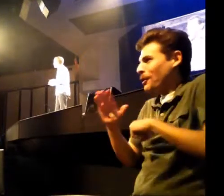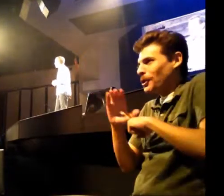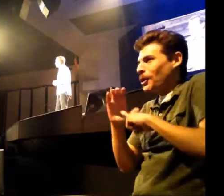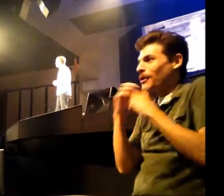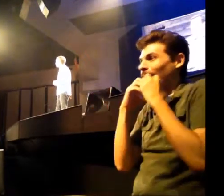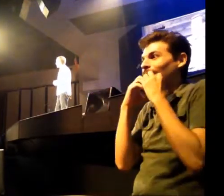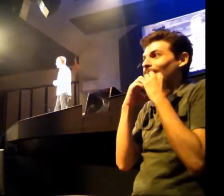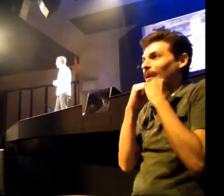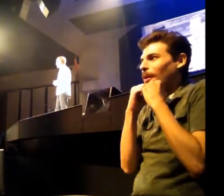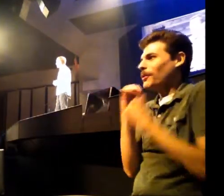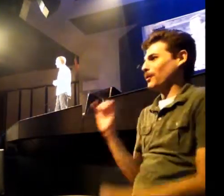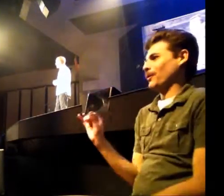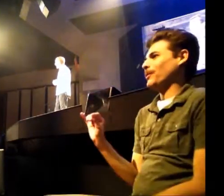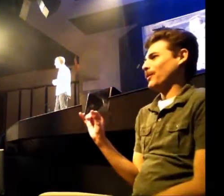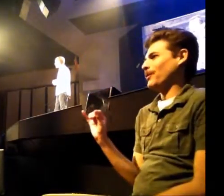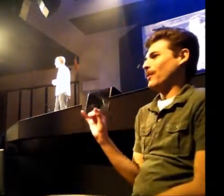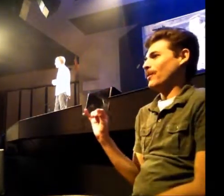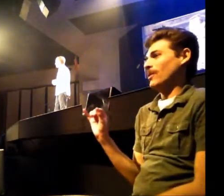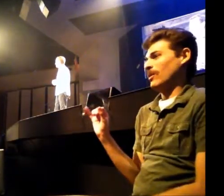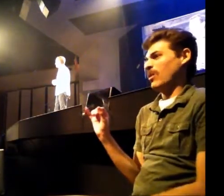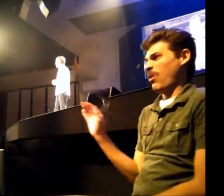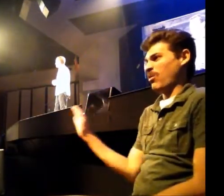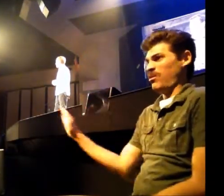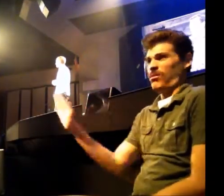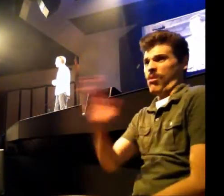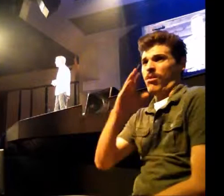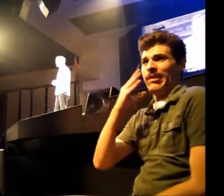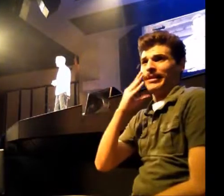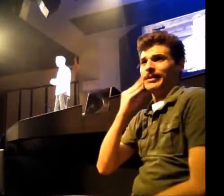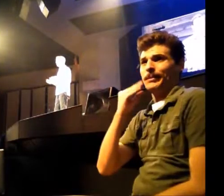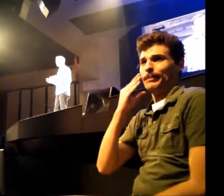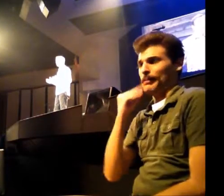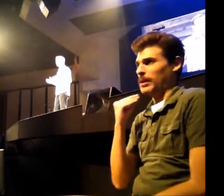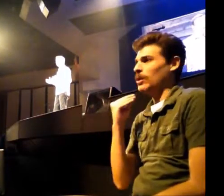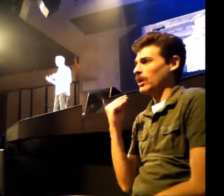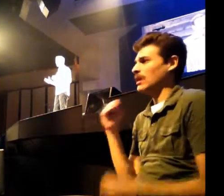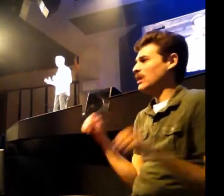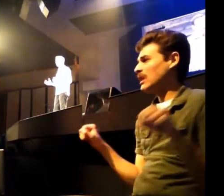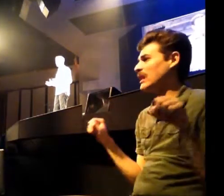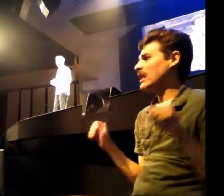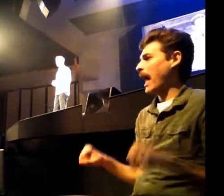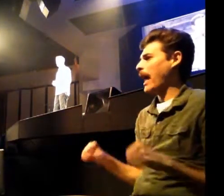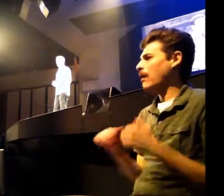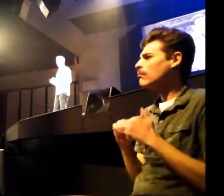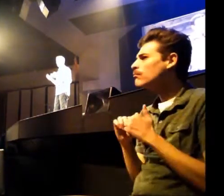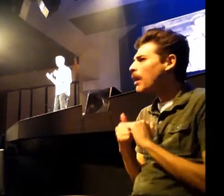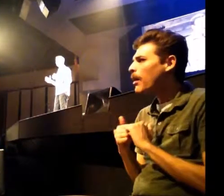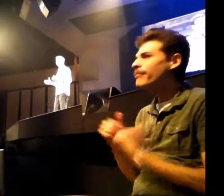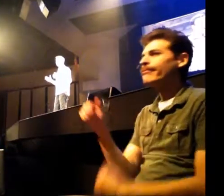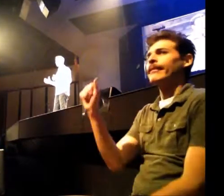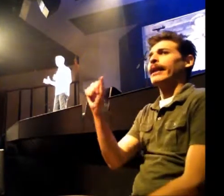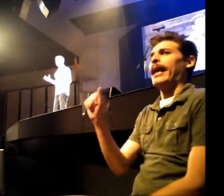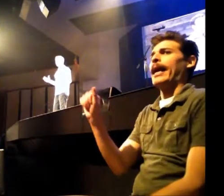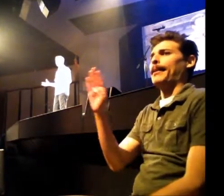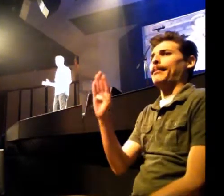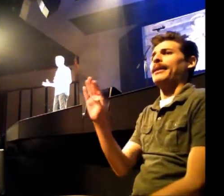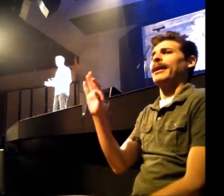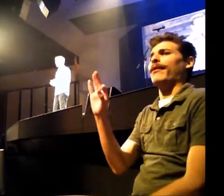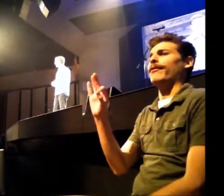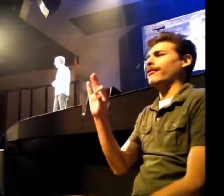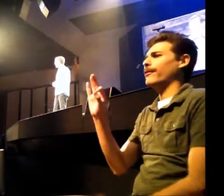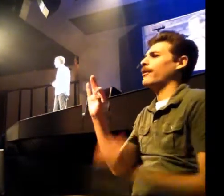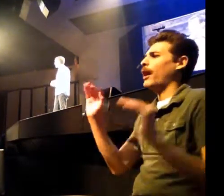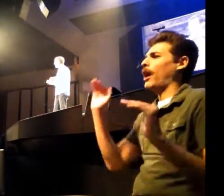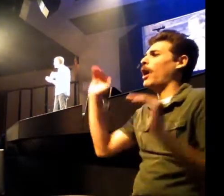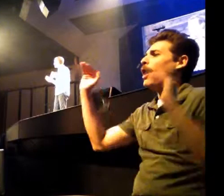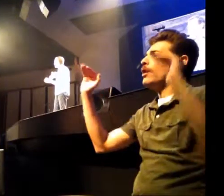great ways you can experience that in a very practical way around here is through what we call our ABFs, or our Adult Bible Fellowships.